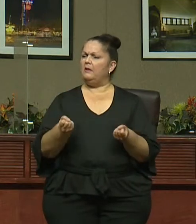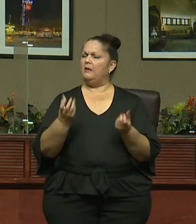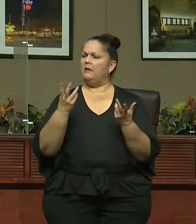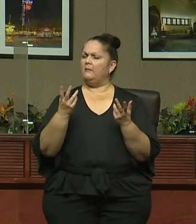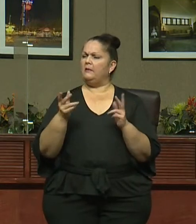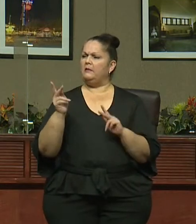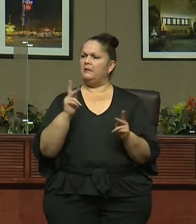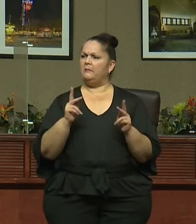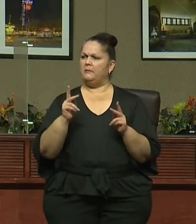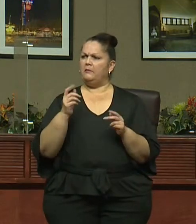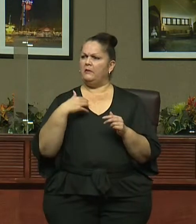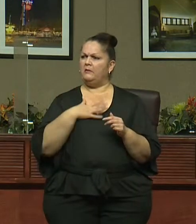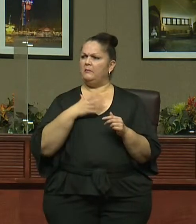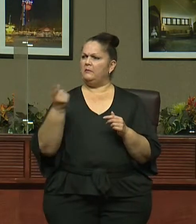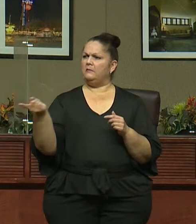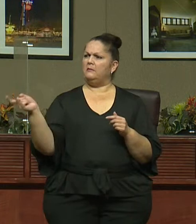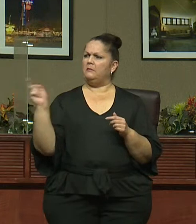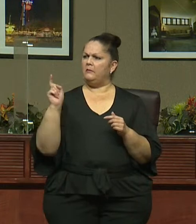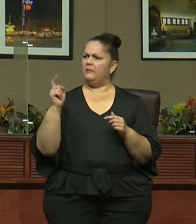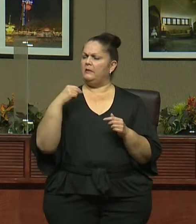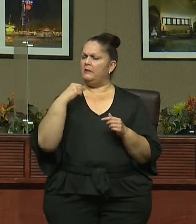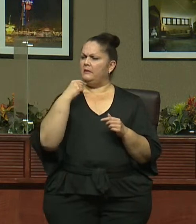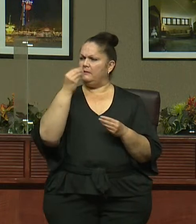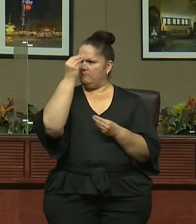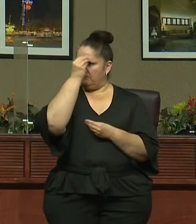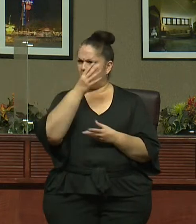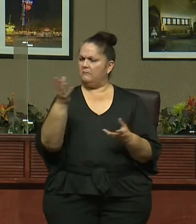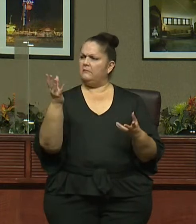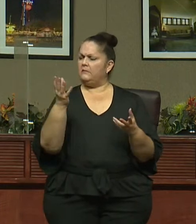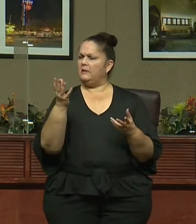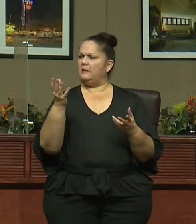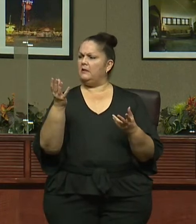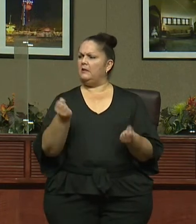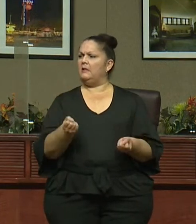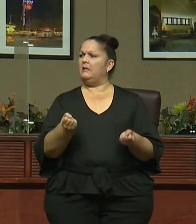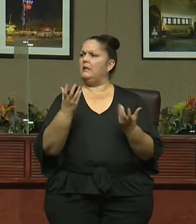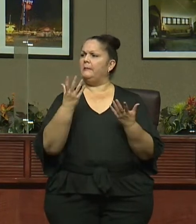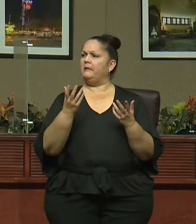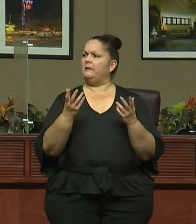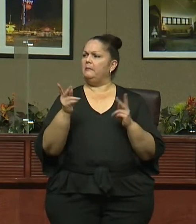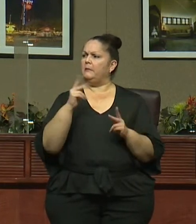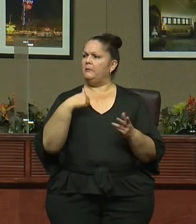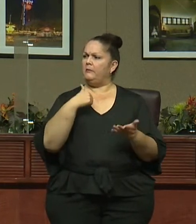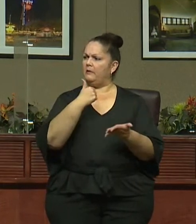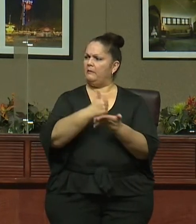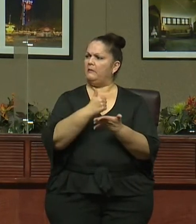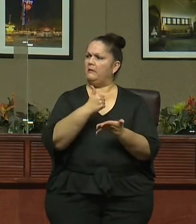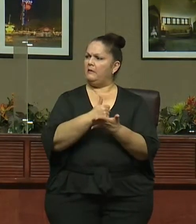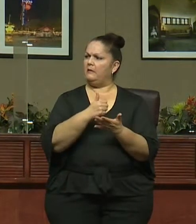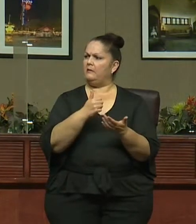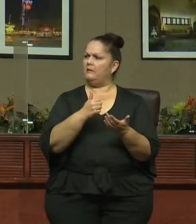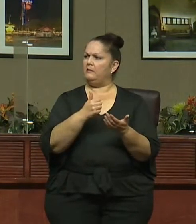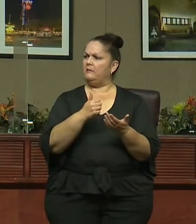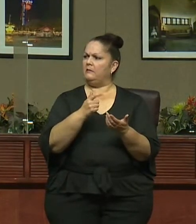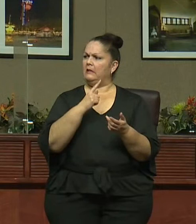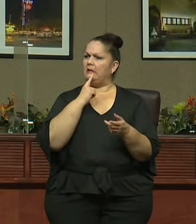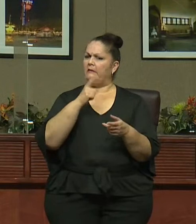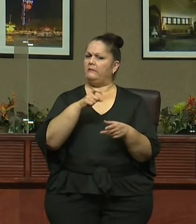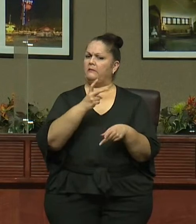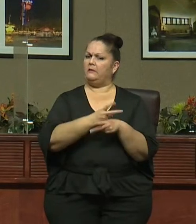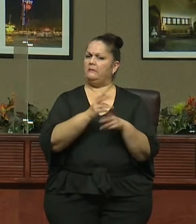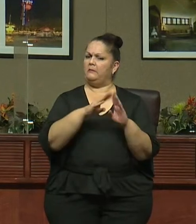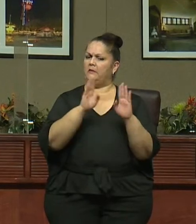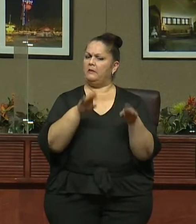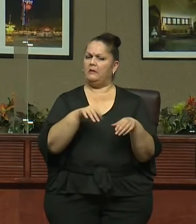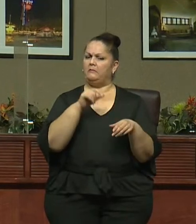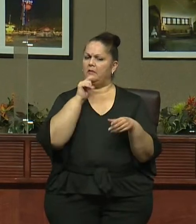you just come forward and share the total number at this point that